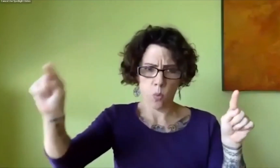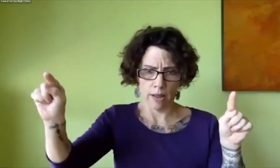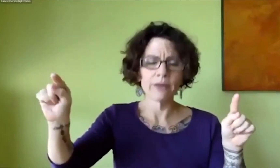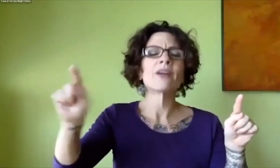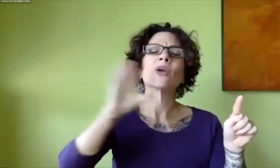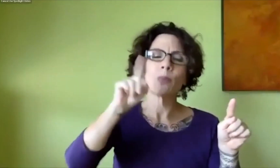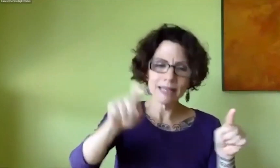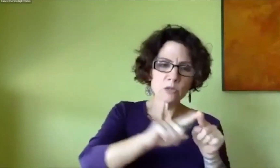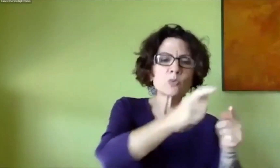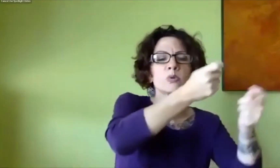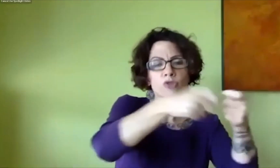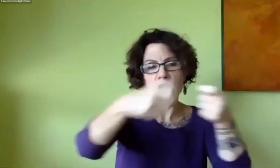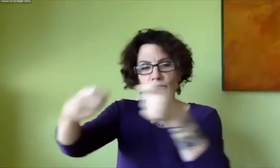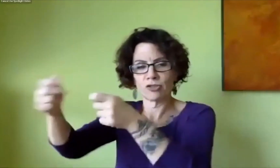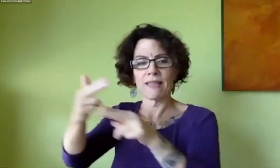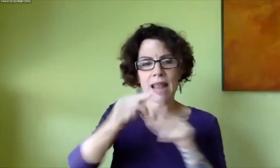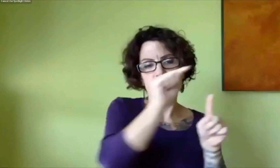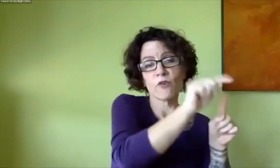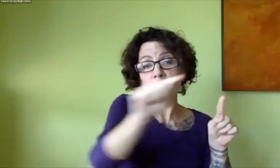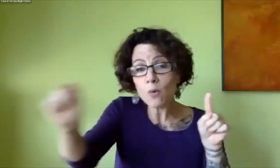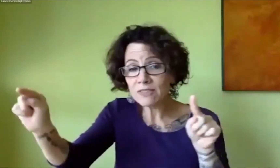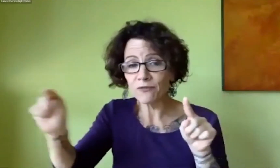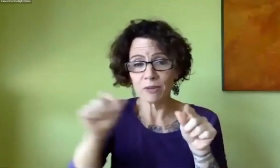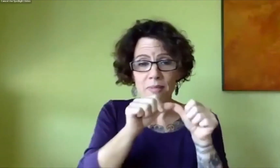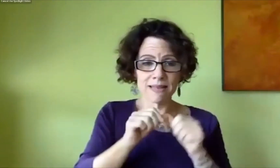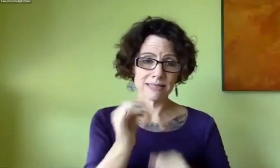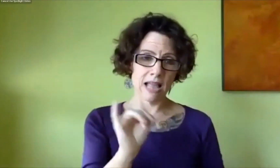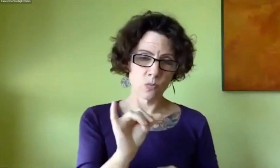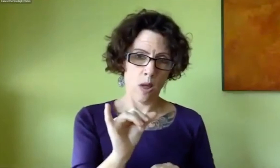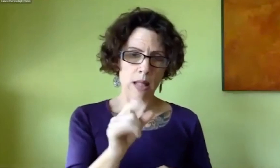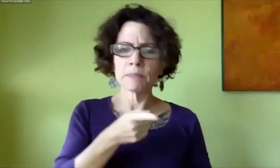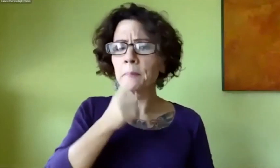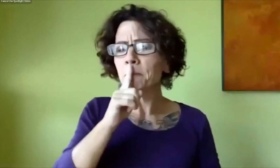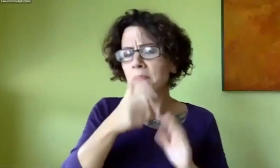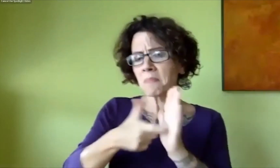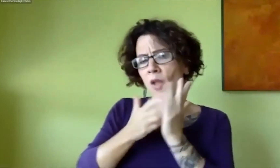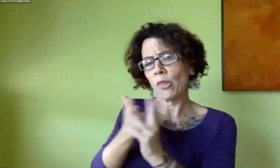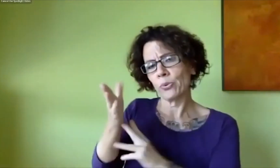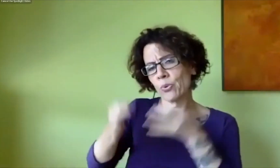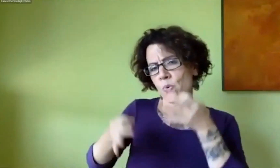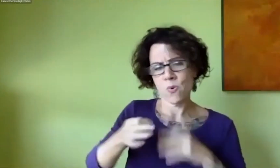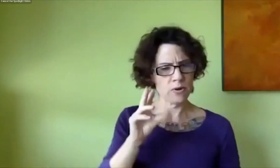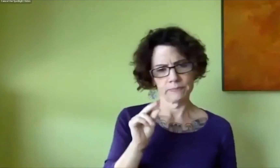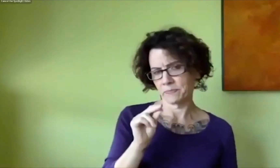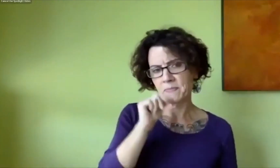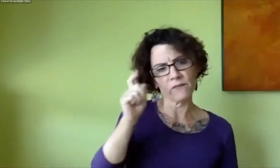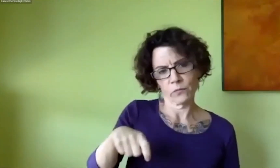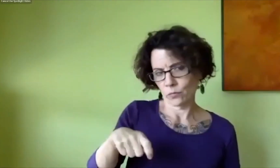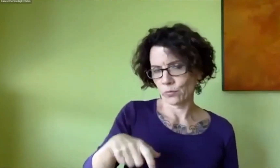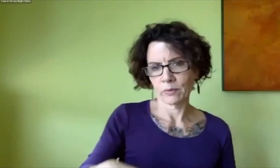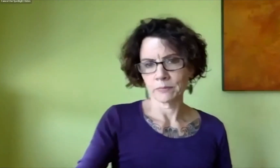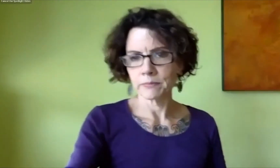different accounts, you will need to change the trust name in each of those accounts. It does not have to be done through